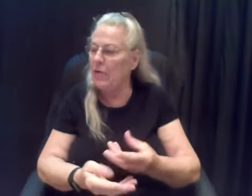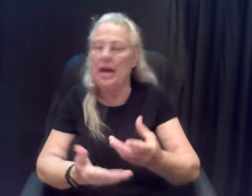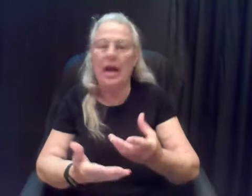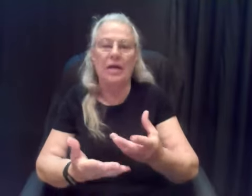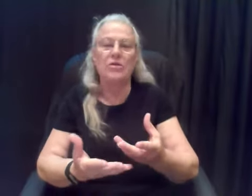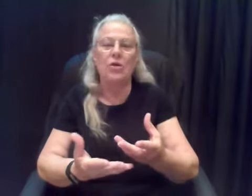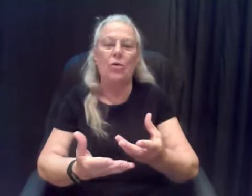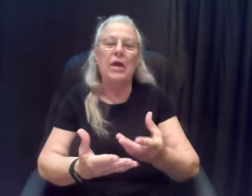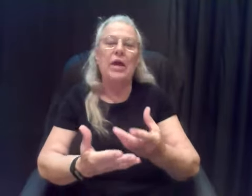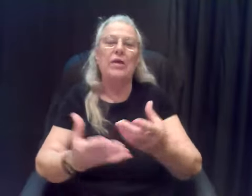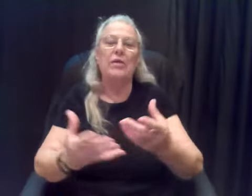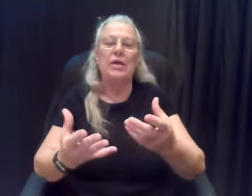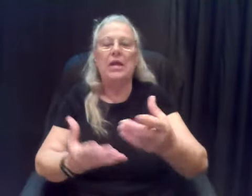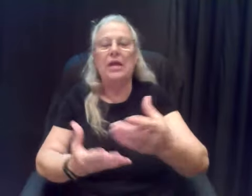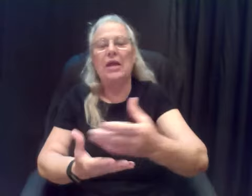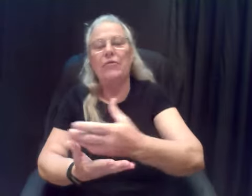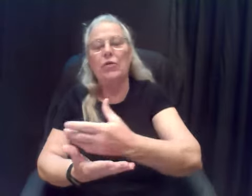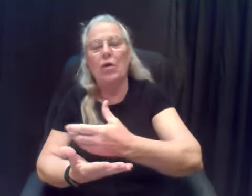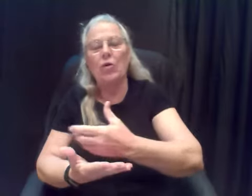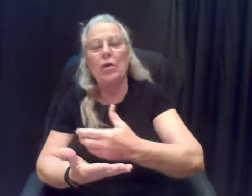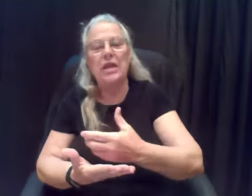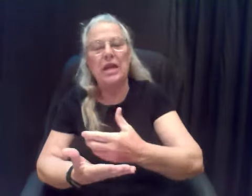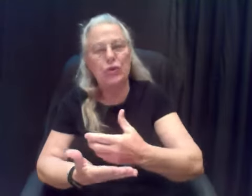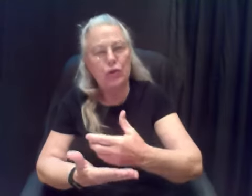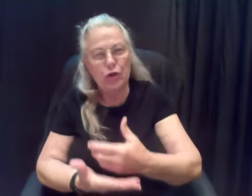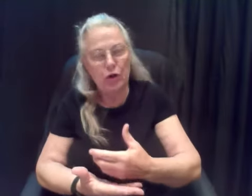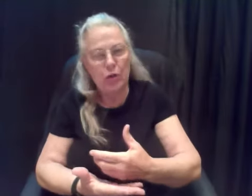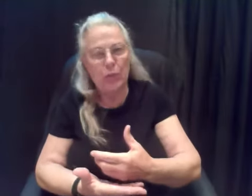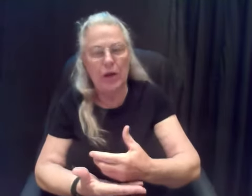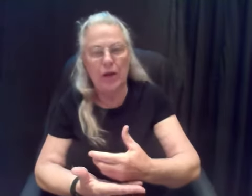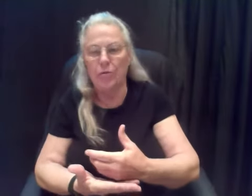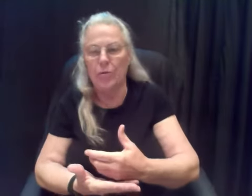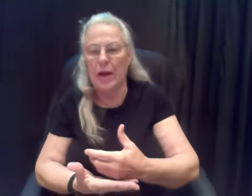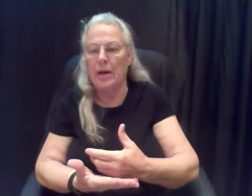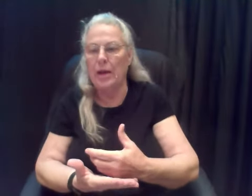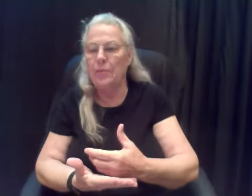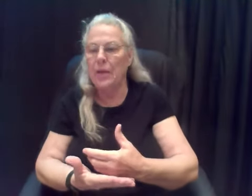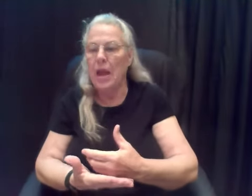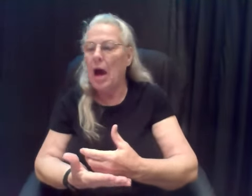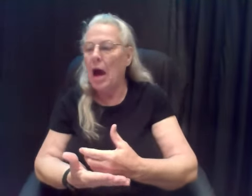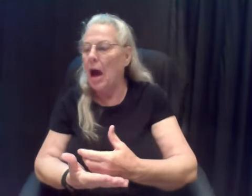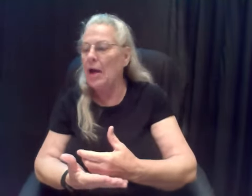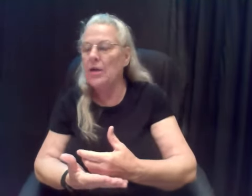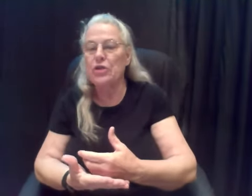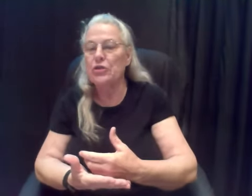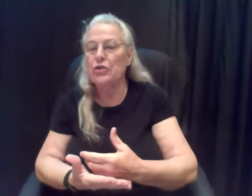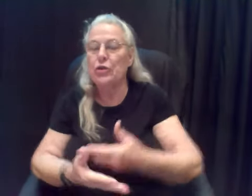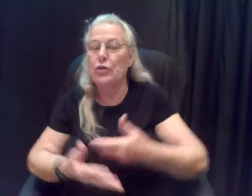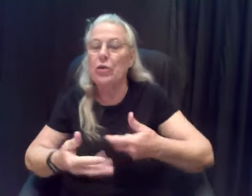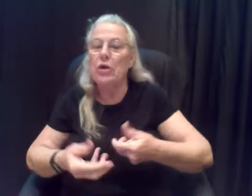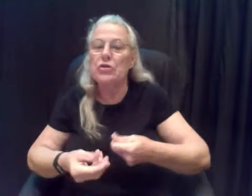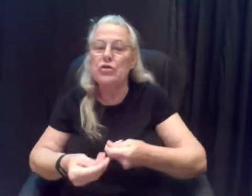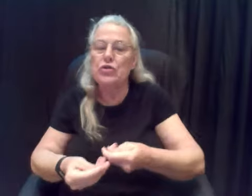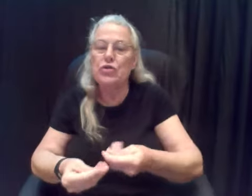And so if you are going to interpret it correctly, I just do